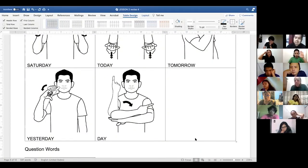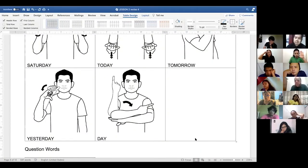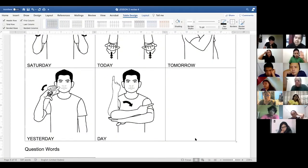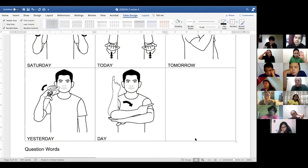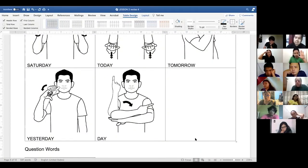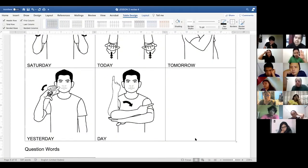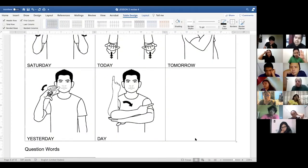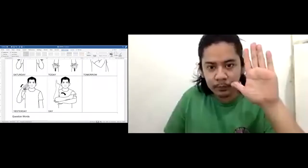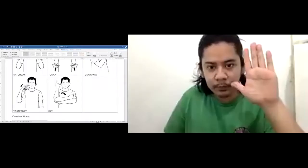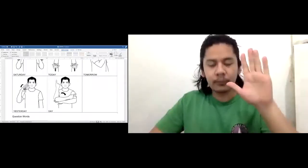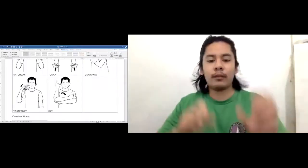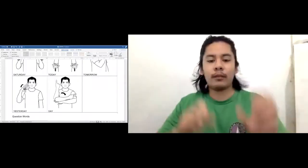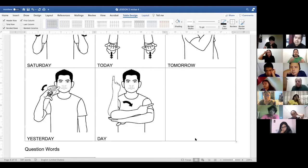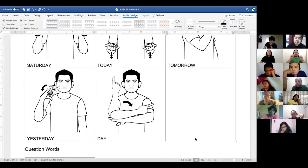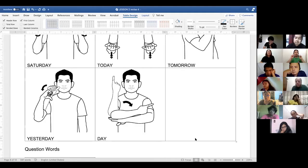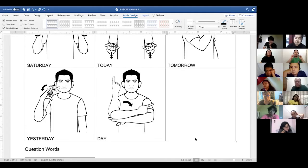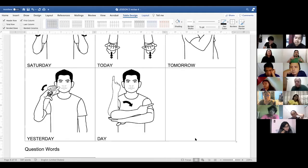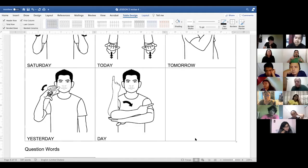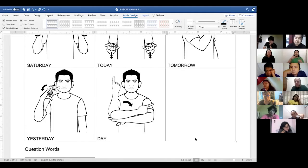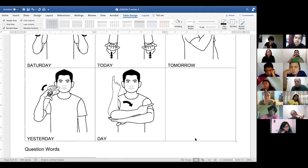Waiting for the spotlight.